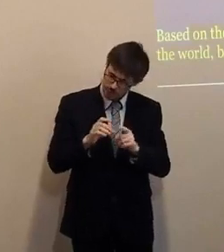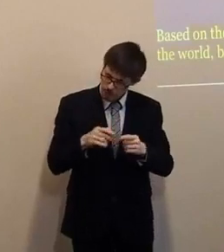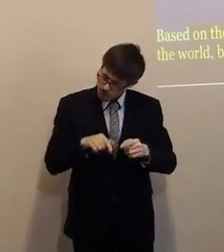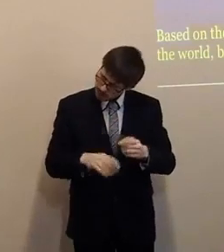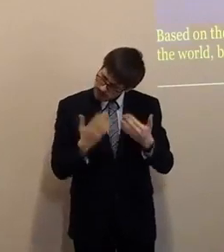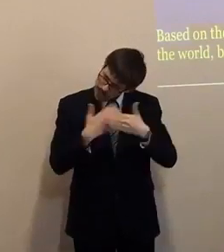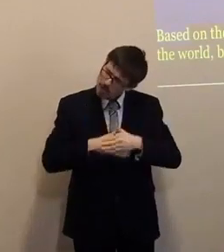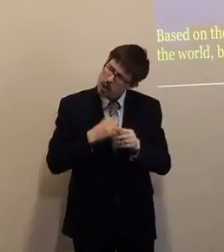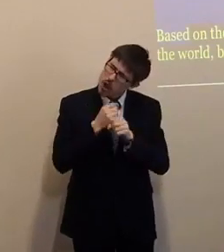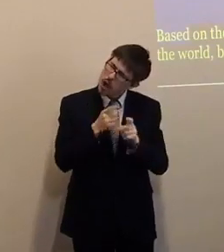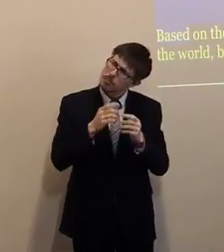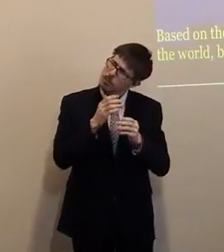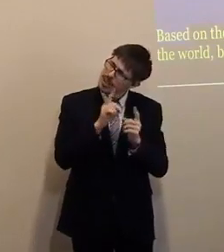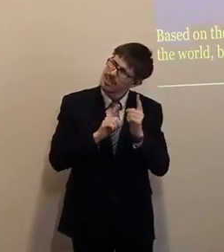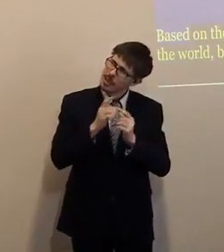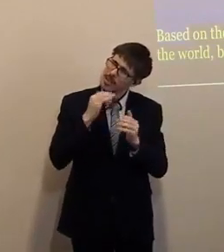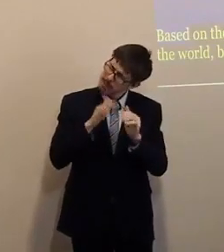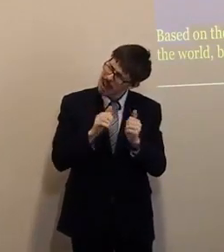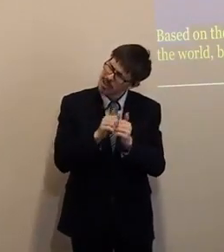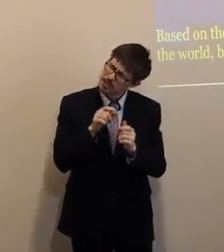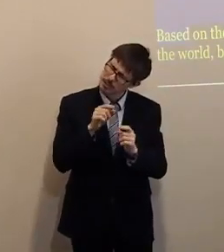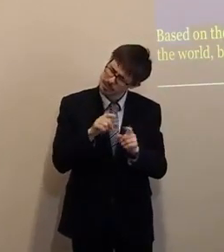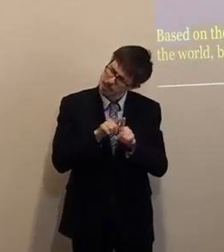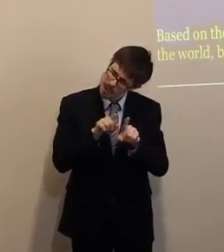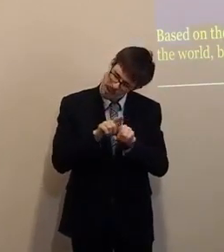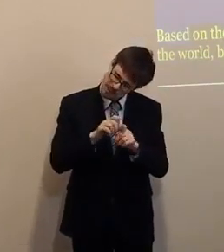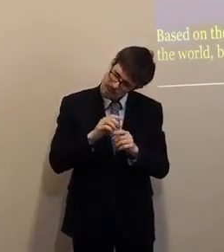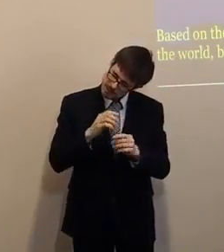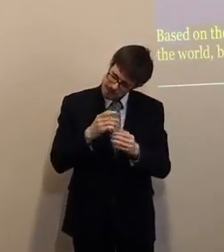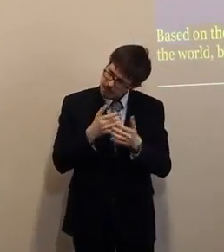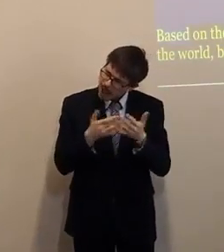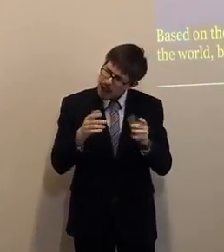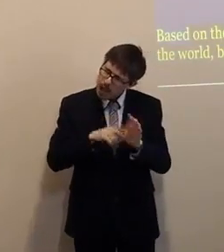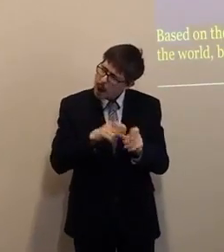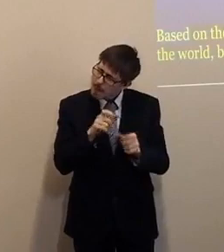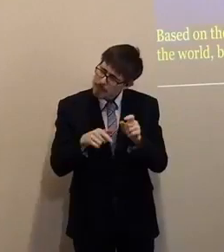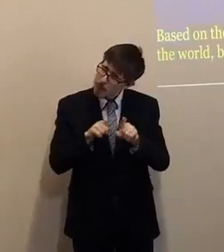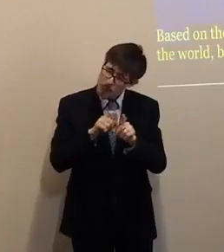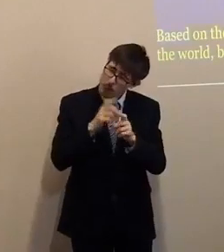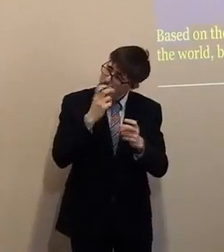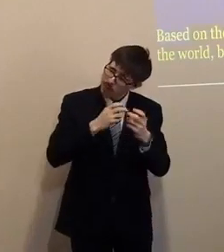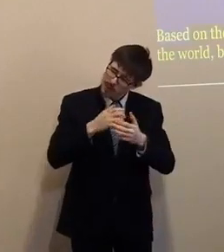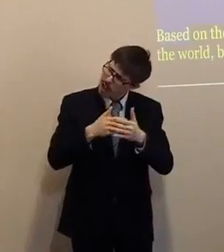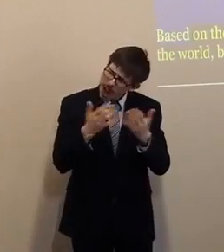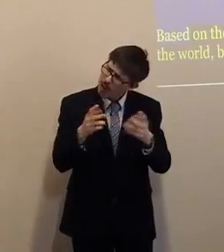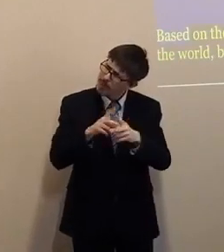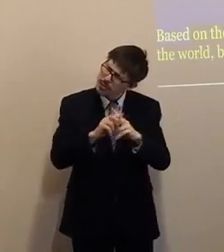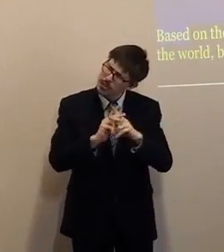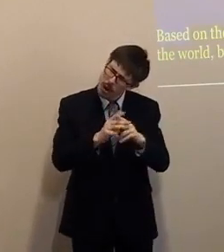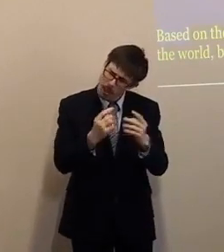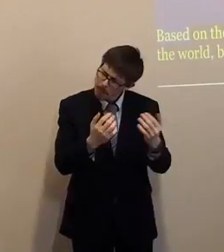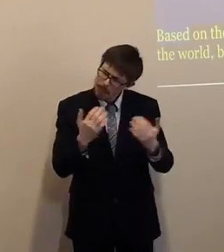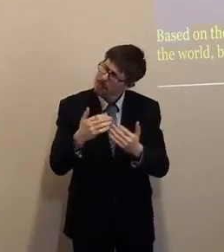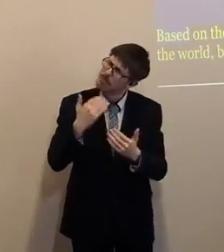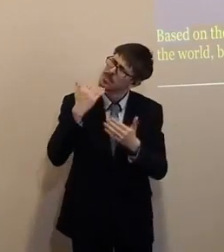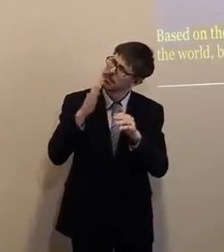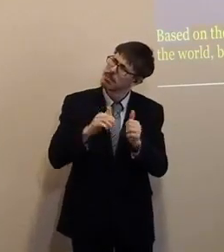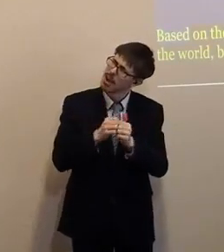but help them, Lord. We pray especially also for this evening, the gospel message. We ask that thou would help all